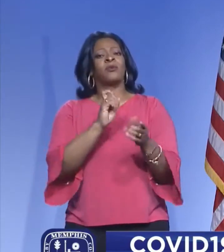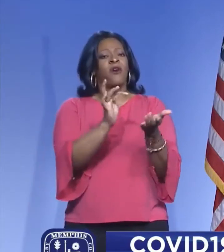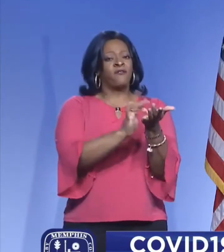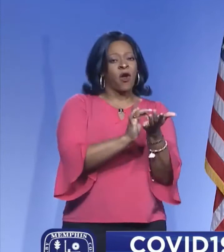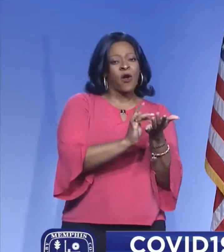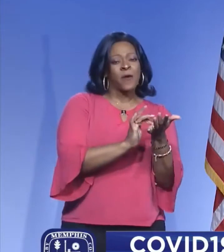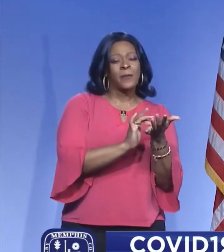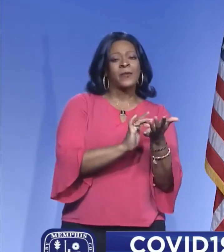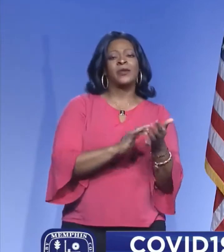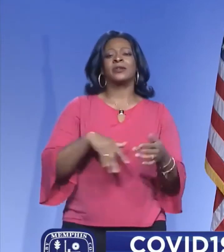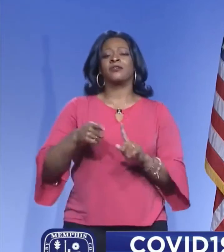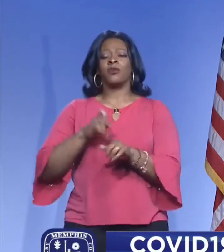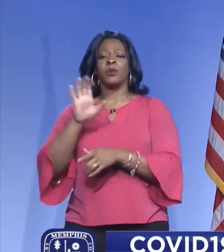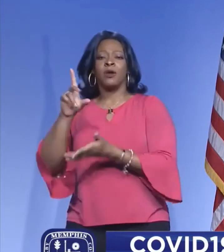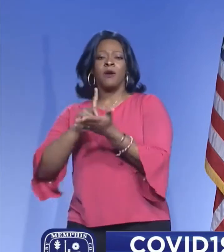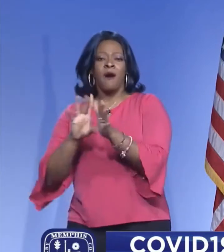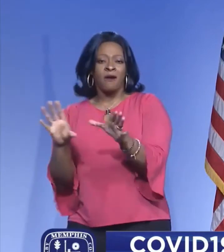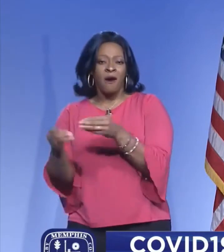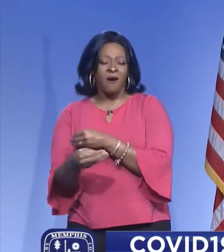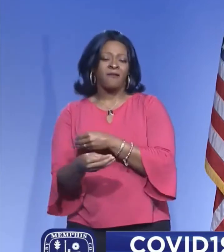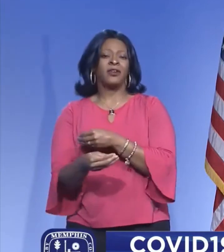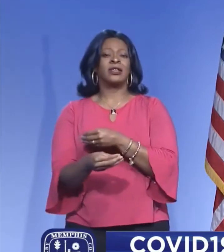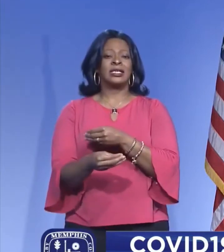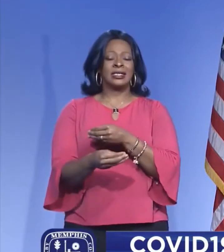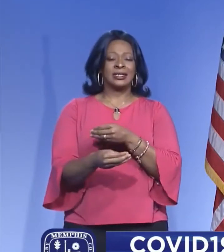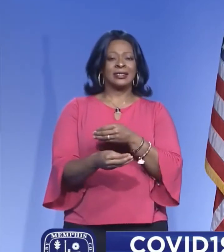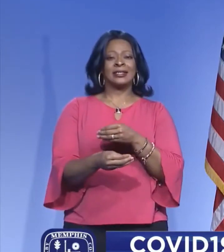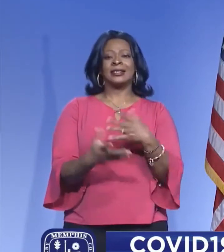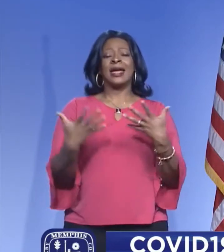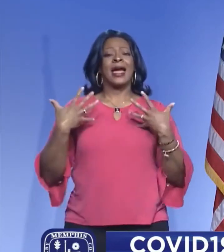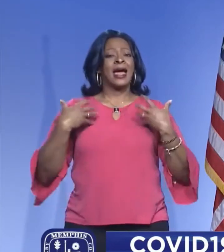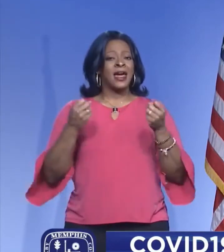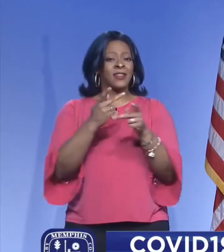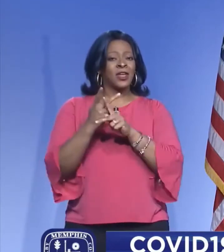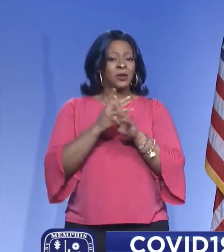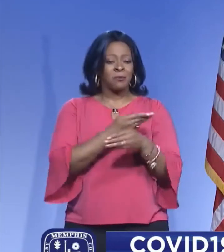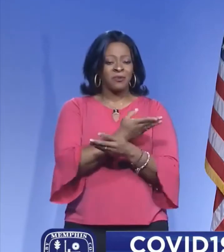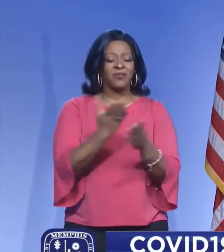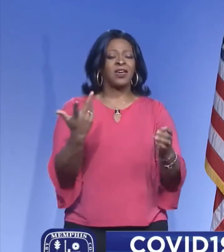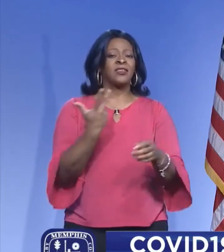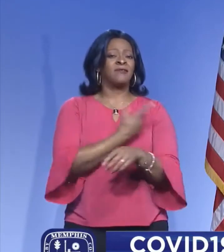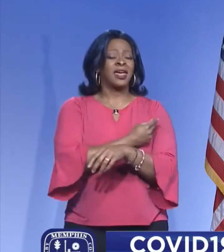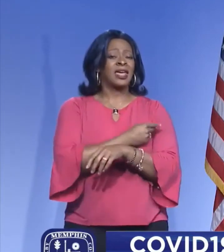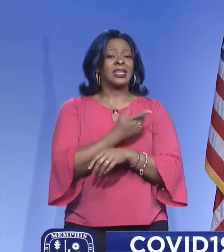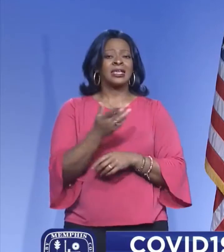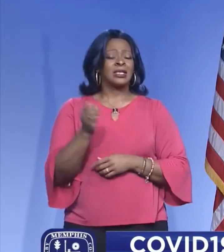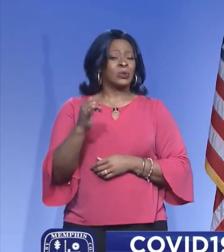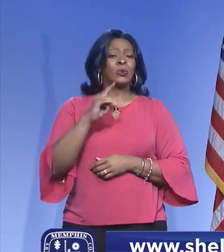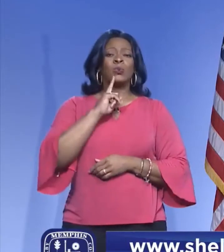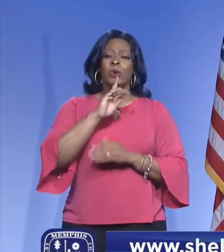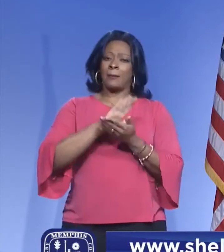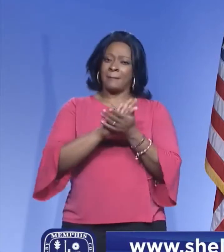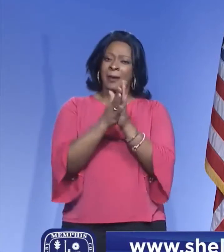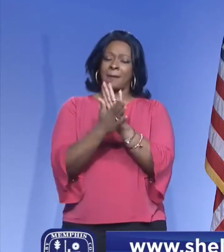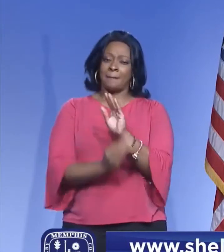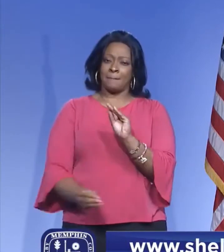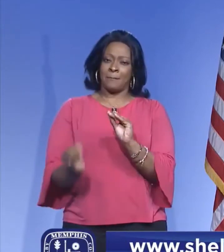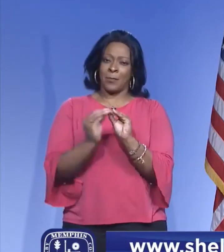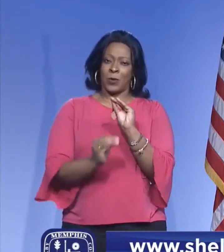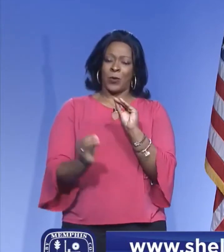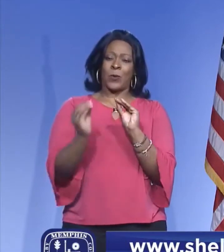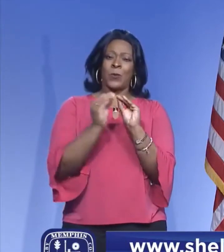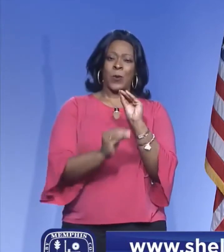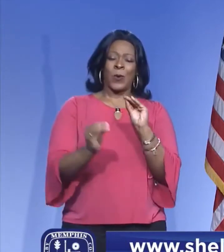pharmacies, from their doctor's offices, in the healthcare system otherwise. So it is becoming more and more the